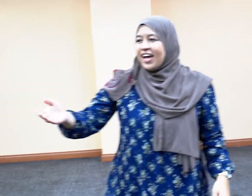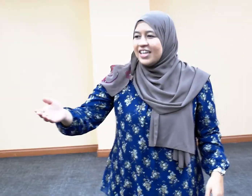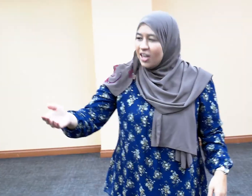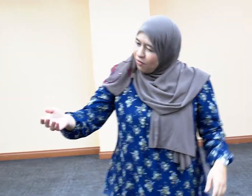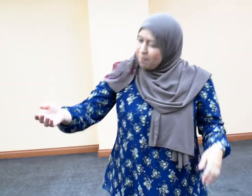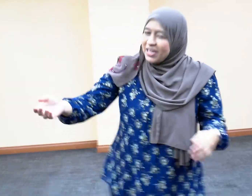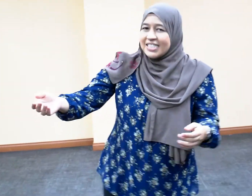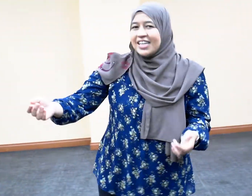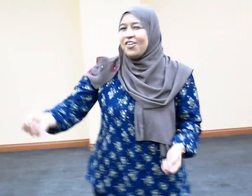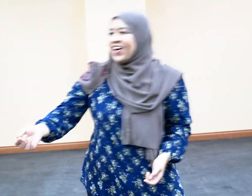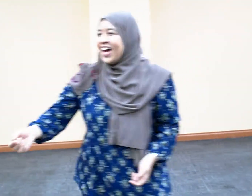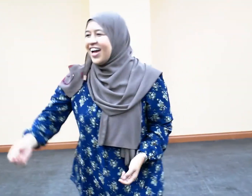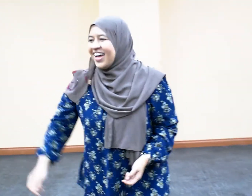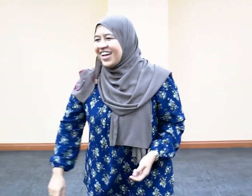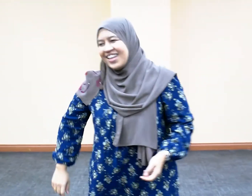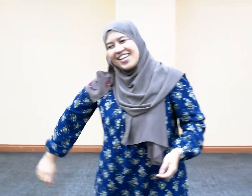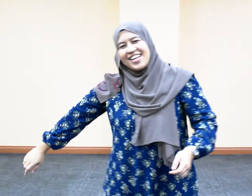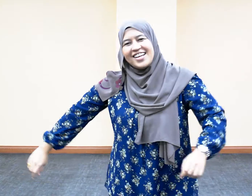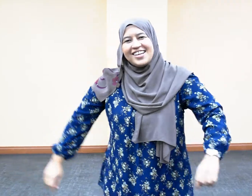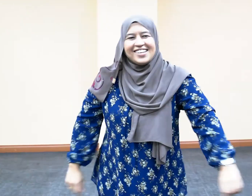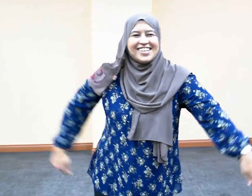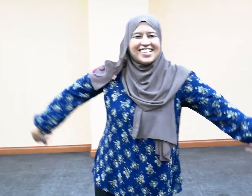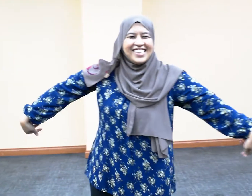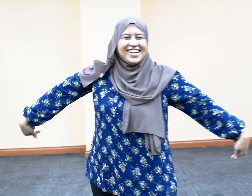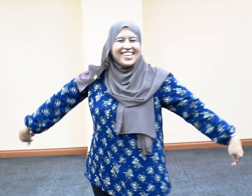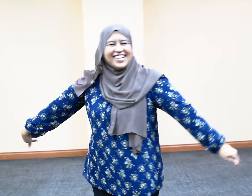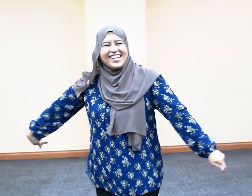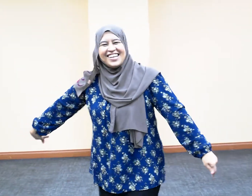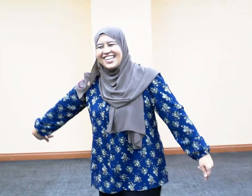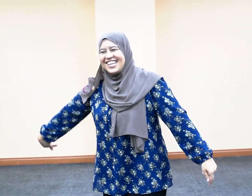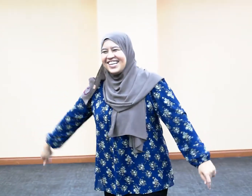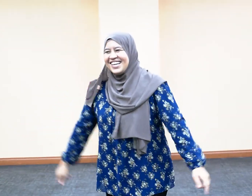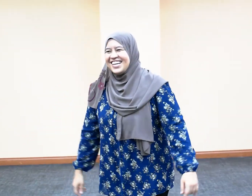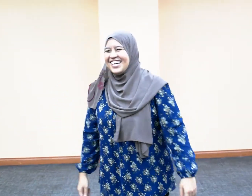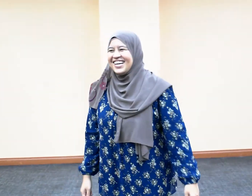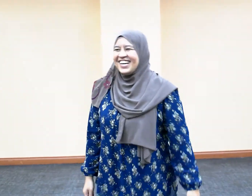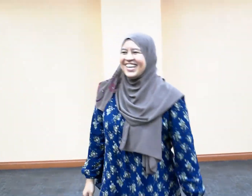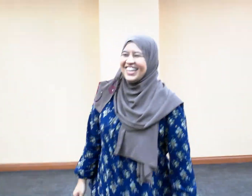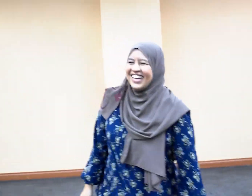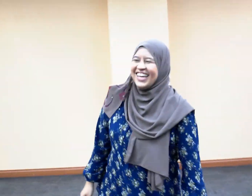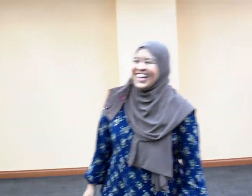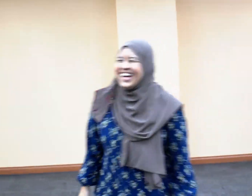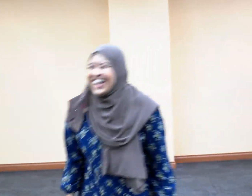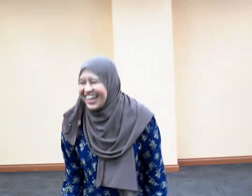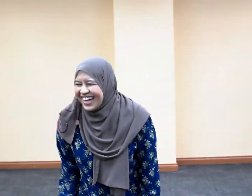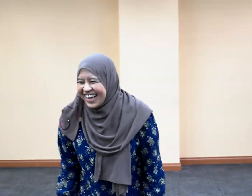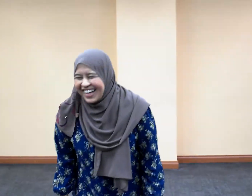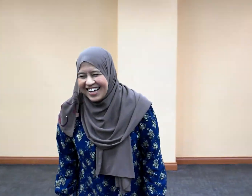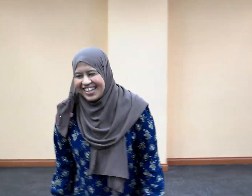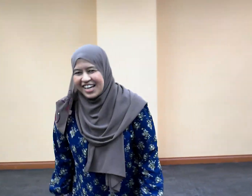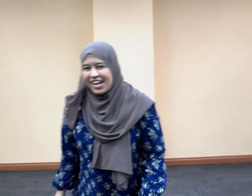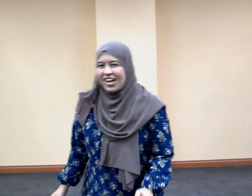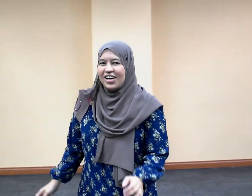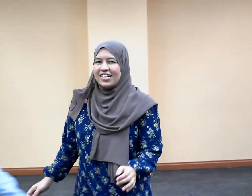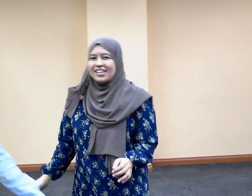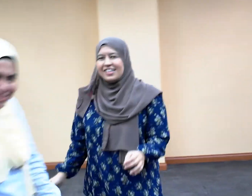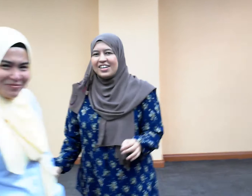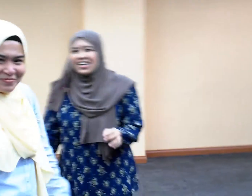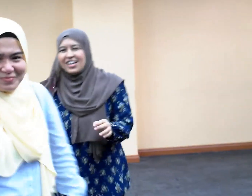Ni Lofa, come here Haa Ni Lofa, ni Lofa Ni Lofa pretend You, you,